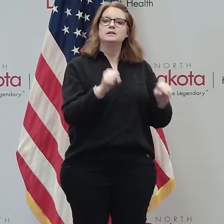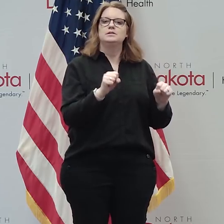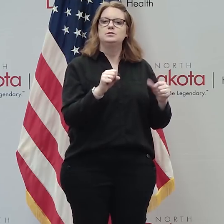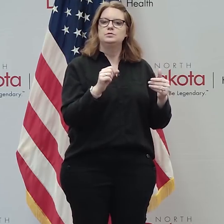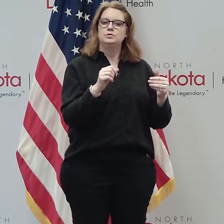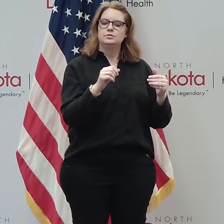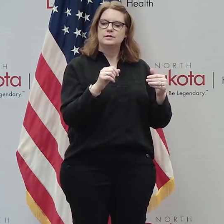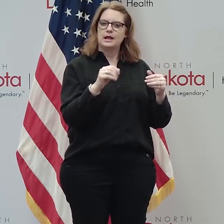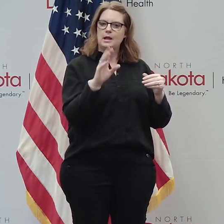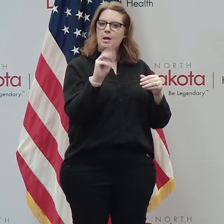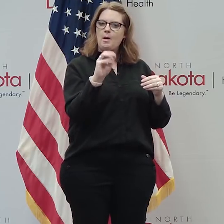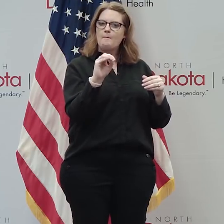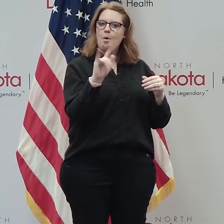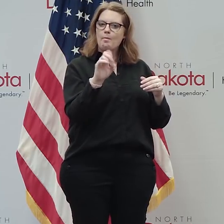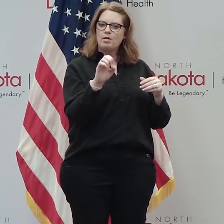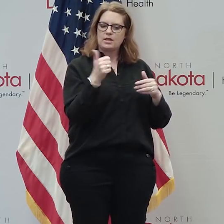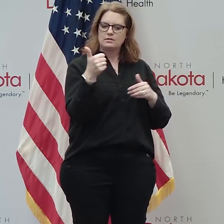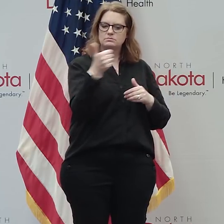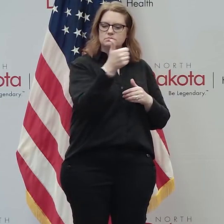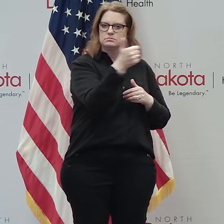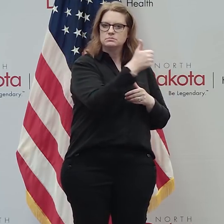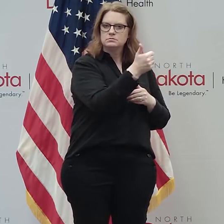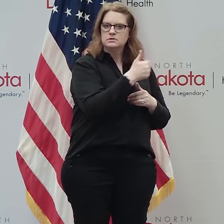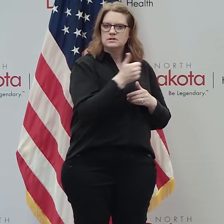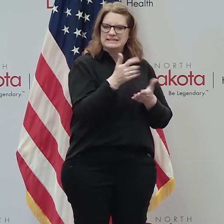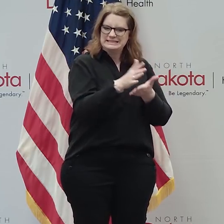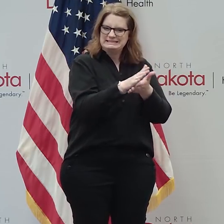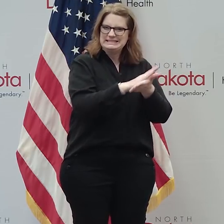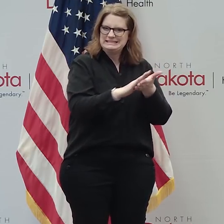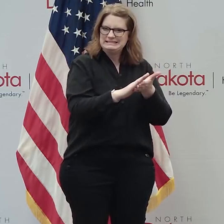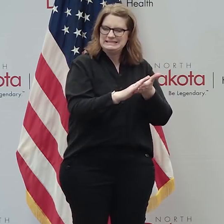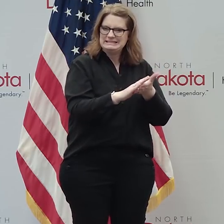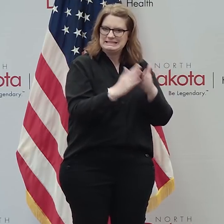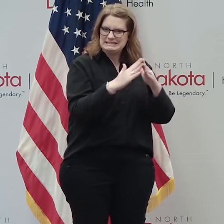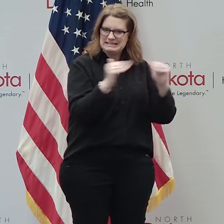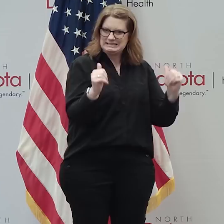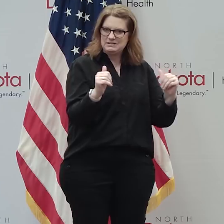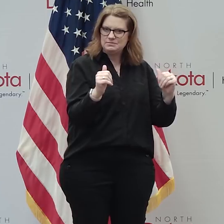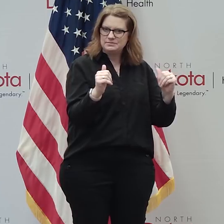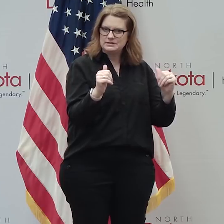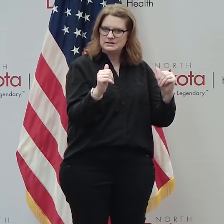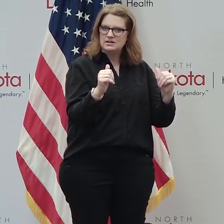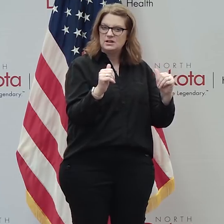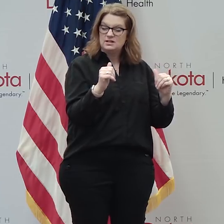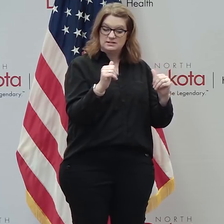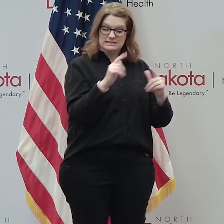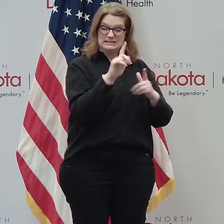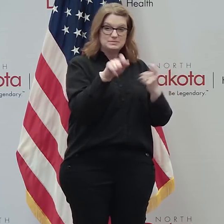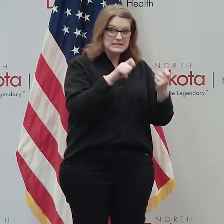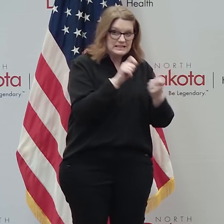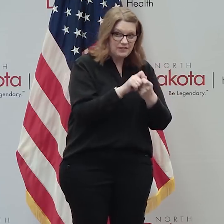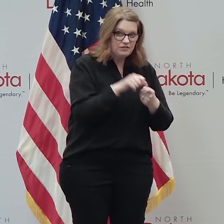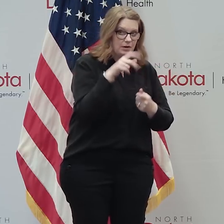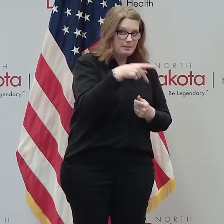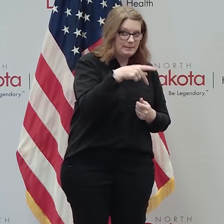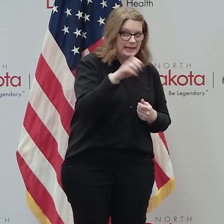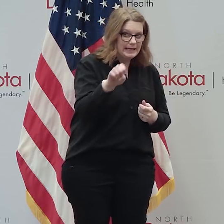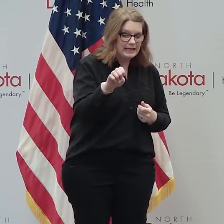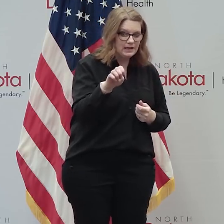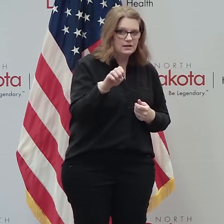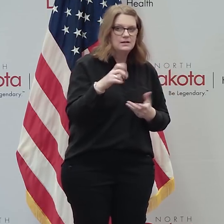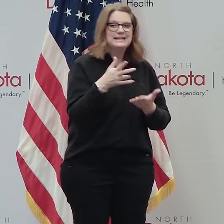mobile containerized decontamination systems for PPE, particular